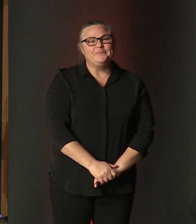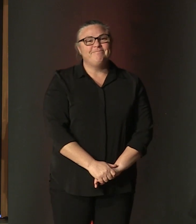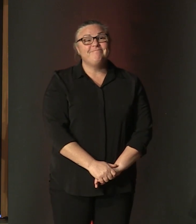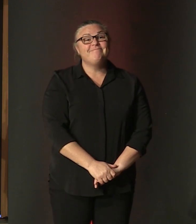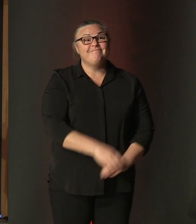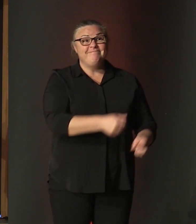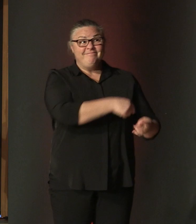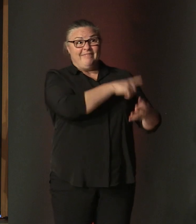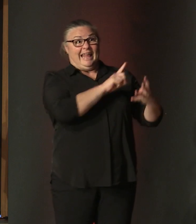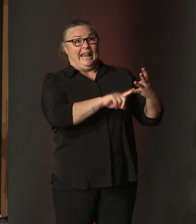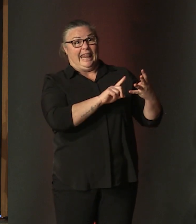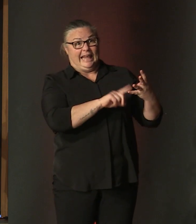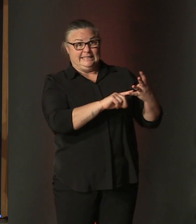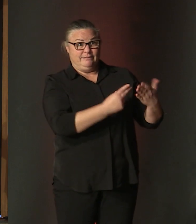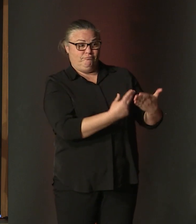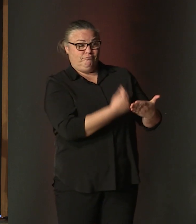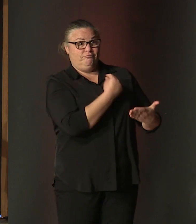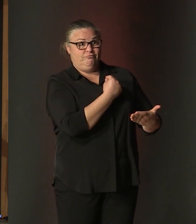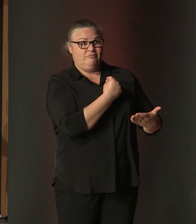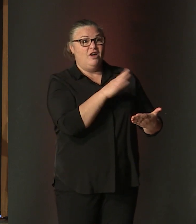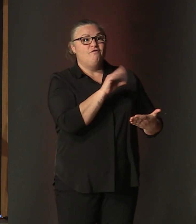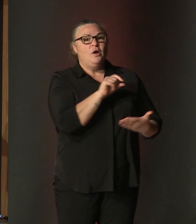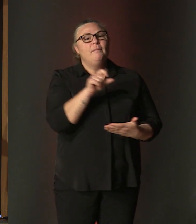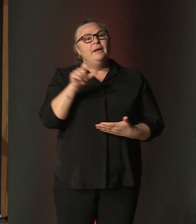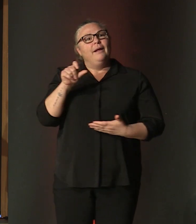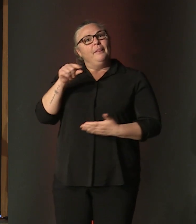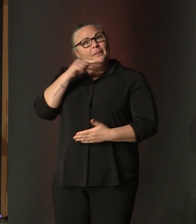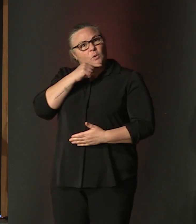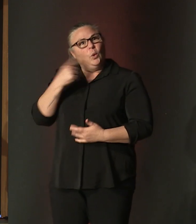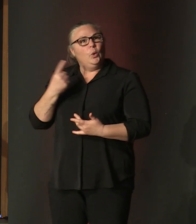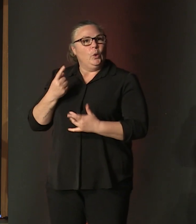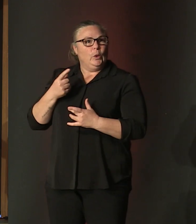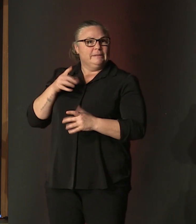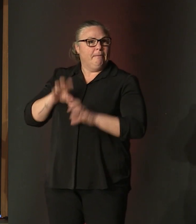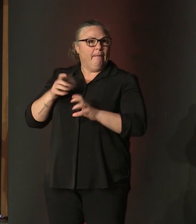The next message comes from the accused.